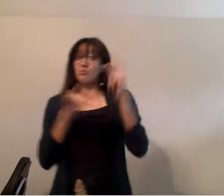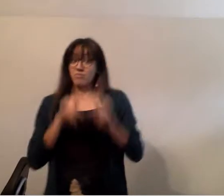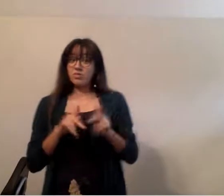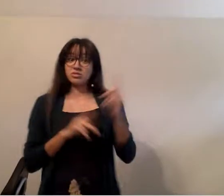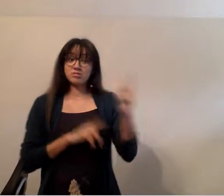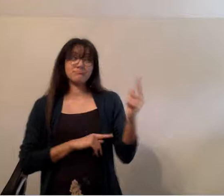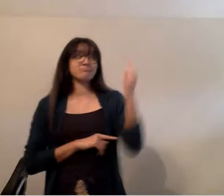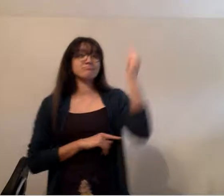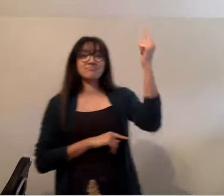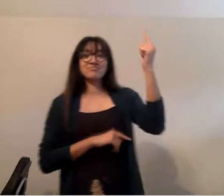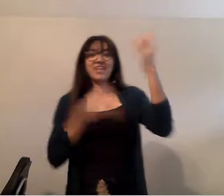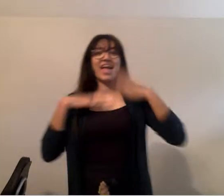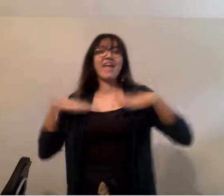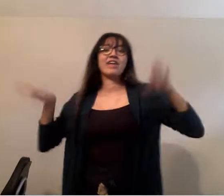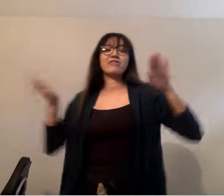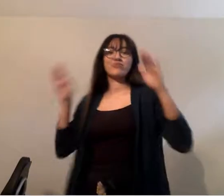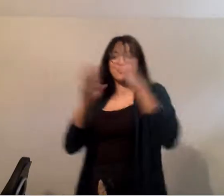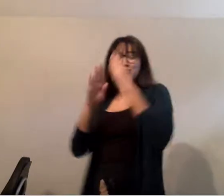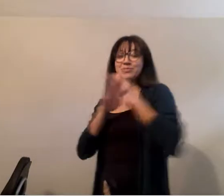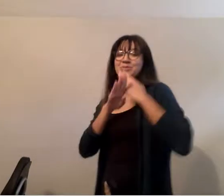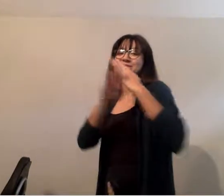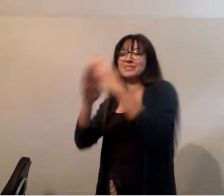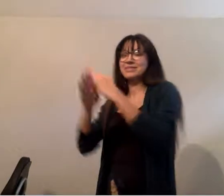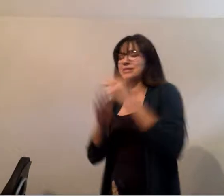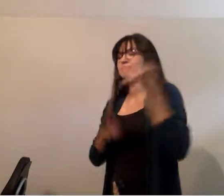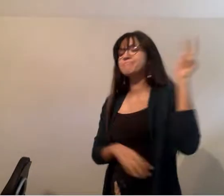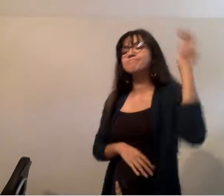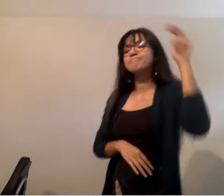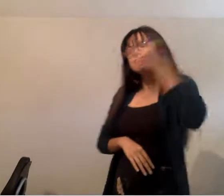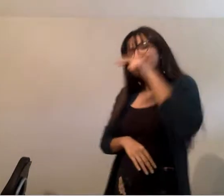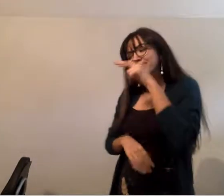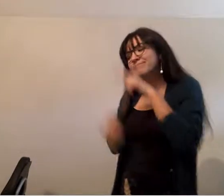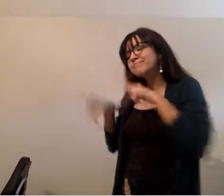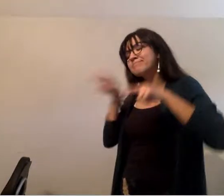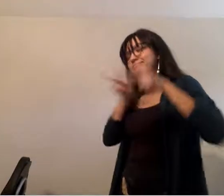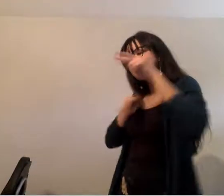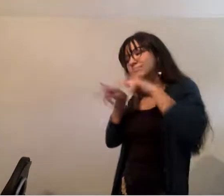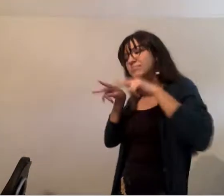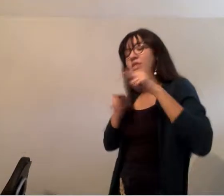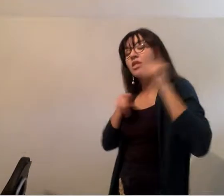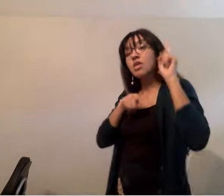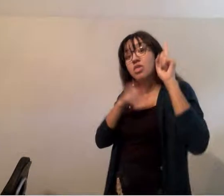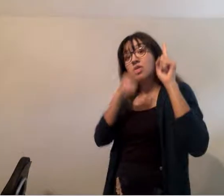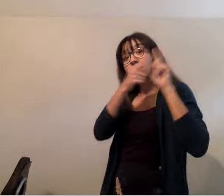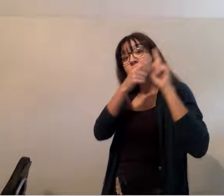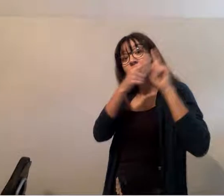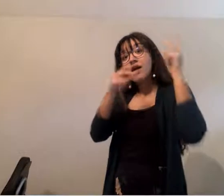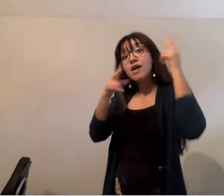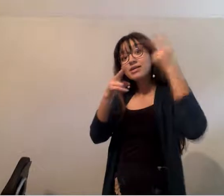looking down on him and watching over him in his darkest moments, someone called the panic monster.